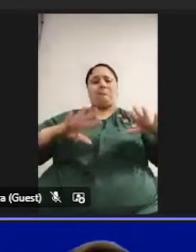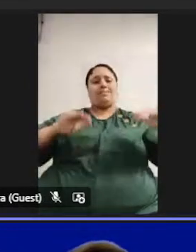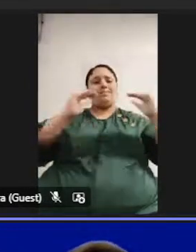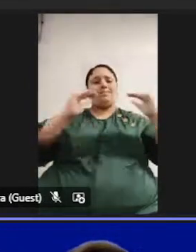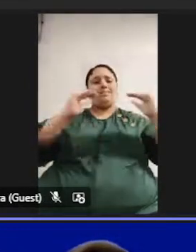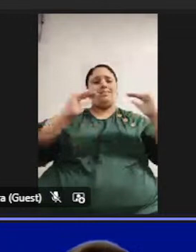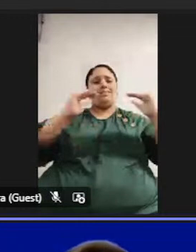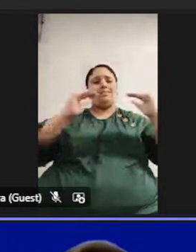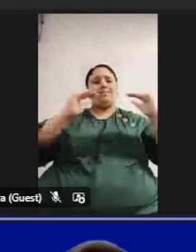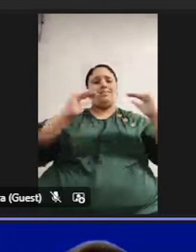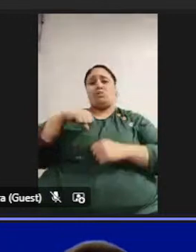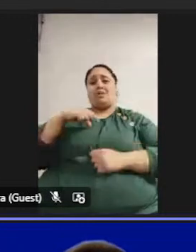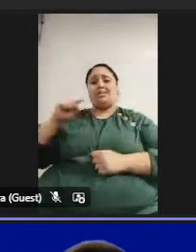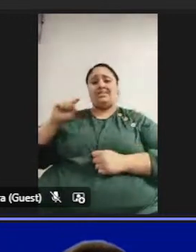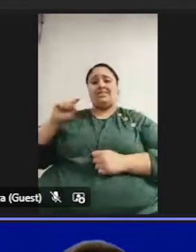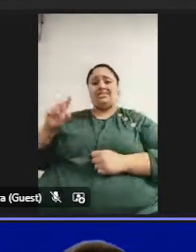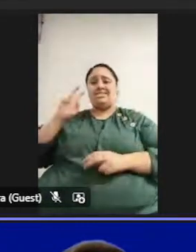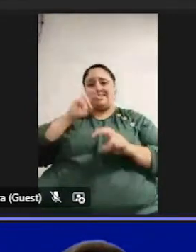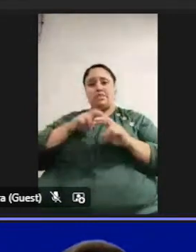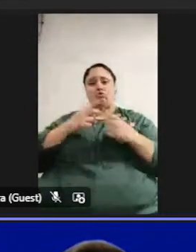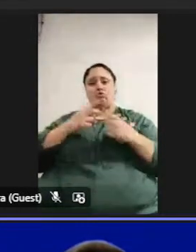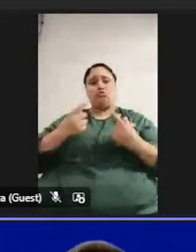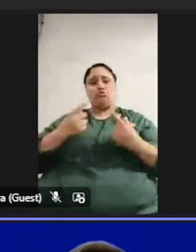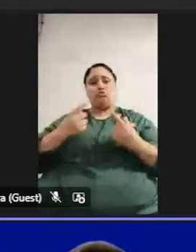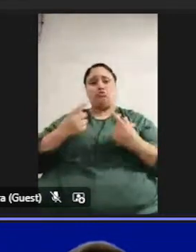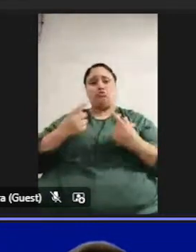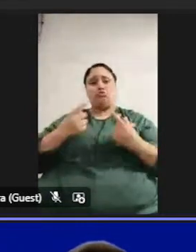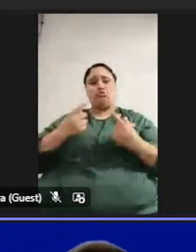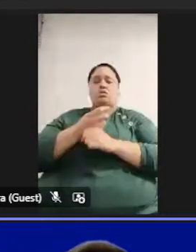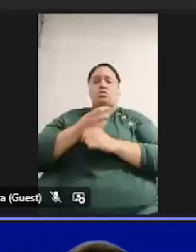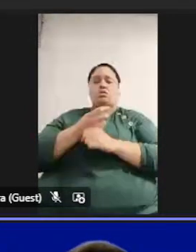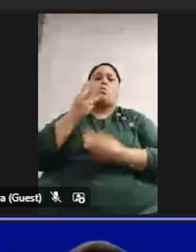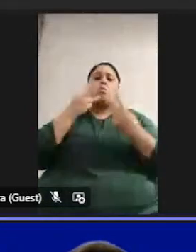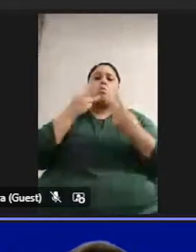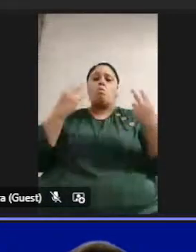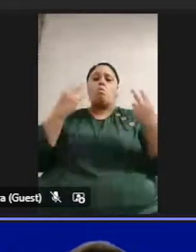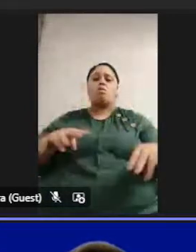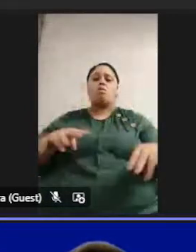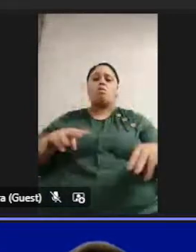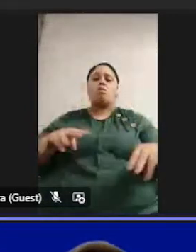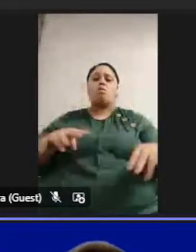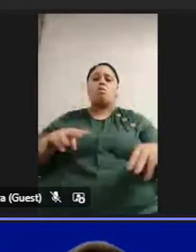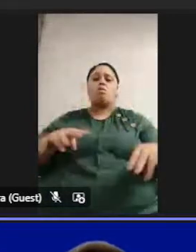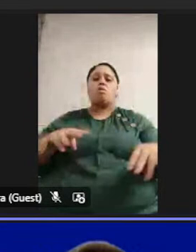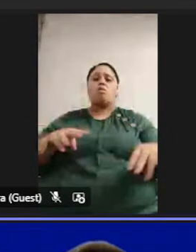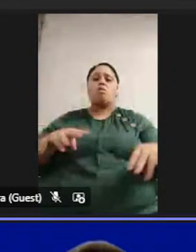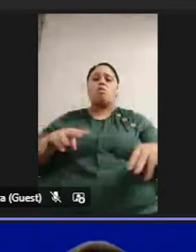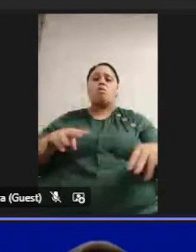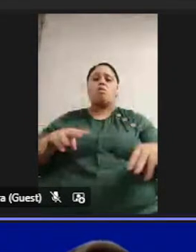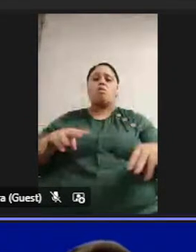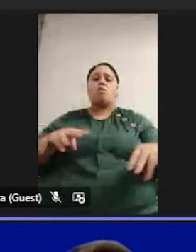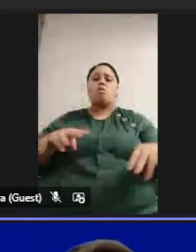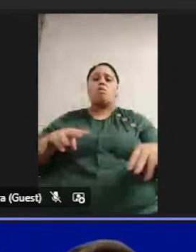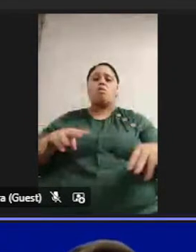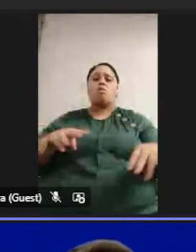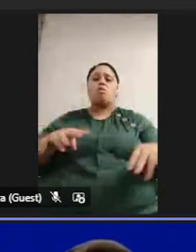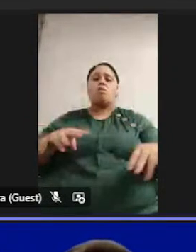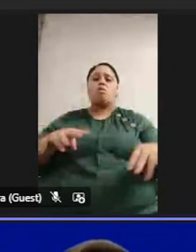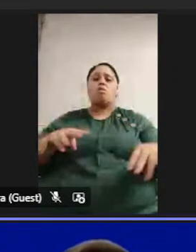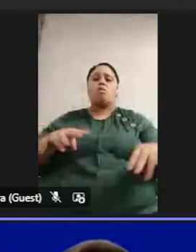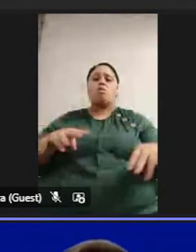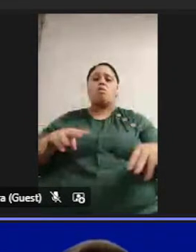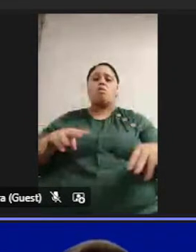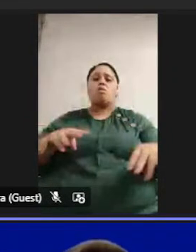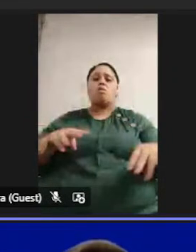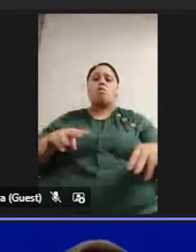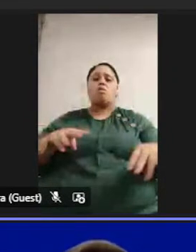municipalities that need to run core functions such as wastewater treatment, the provision of water to households and businesses, et cetera, are impacted by